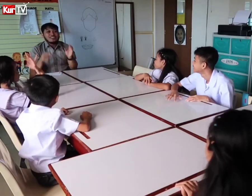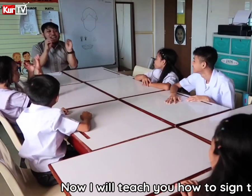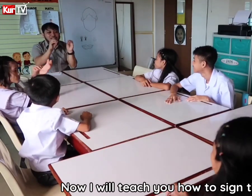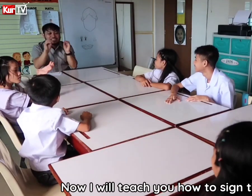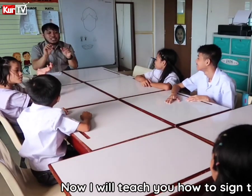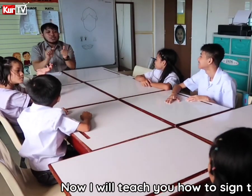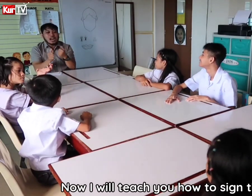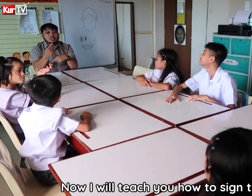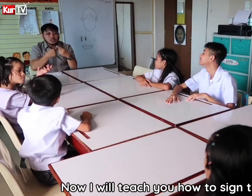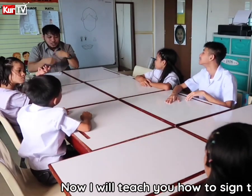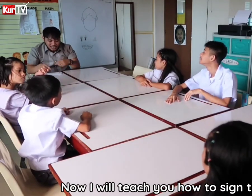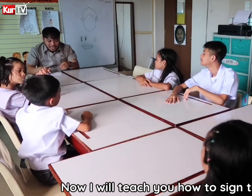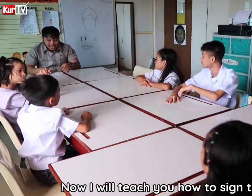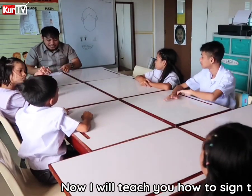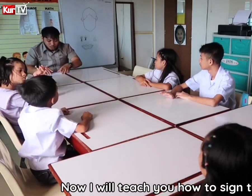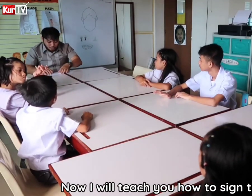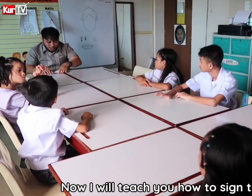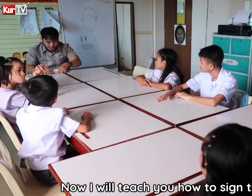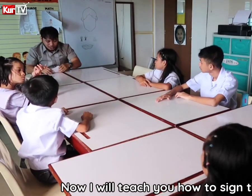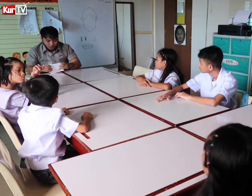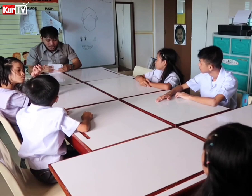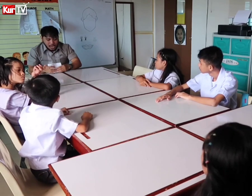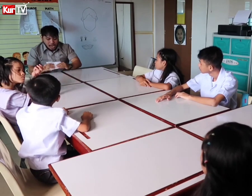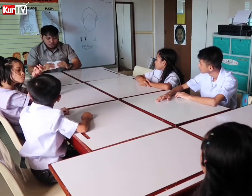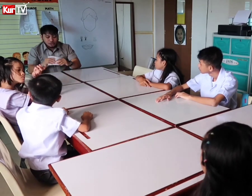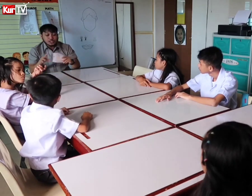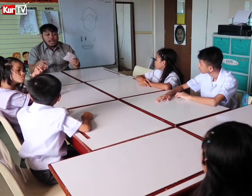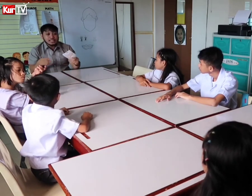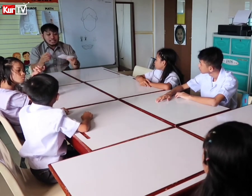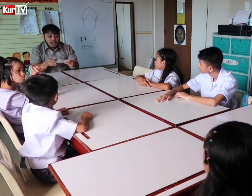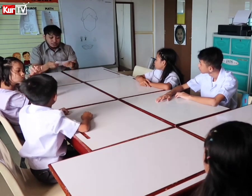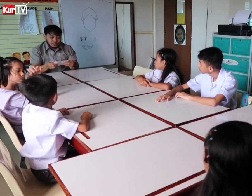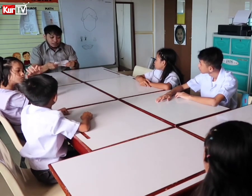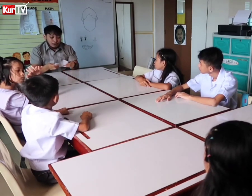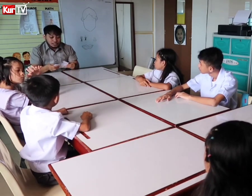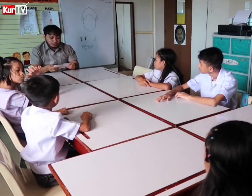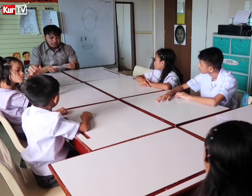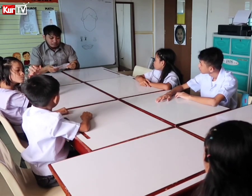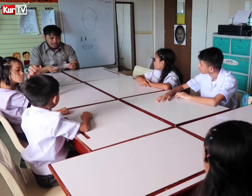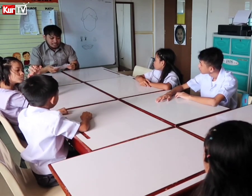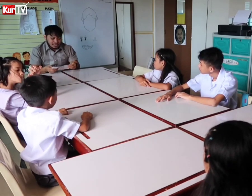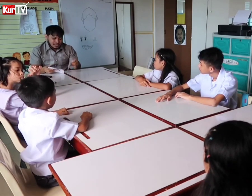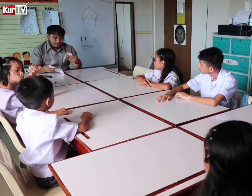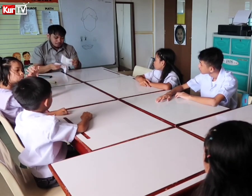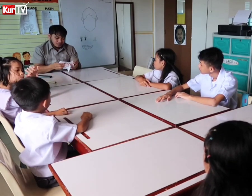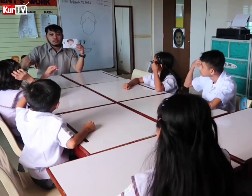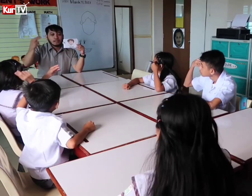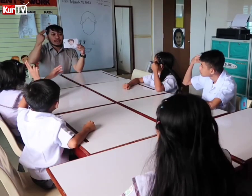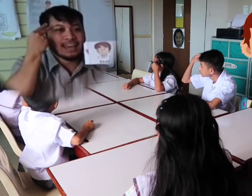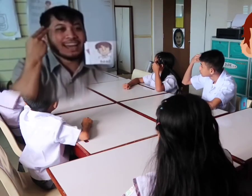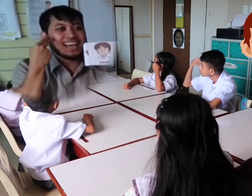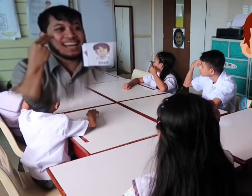now I will teach you how to sign the word or how to sign the parts of the body. Head.